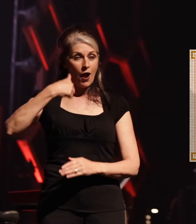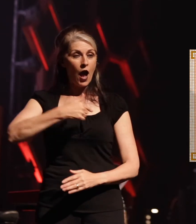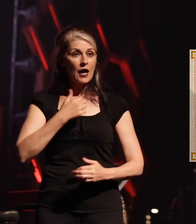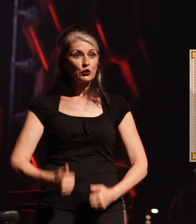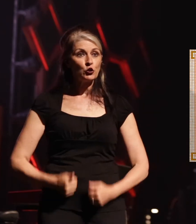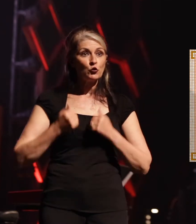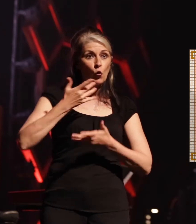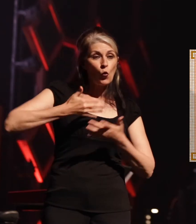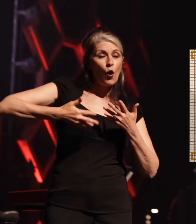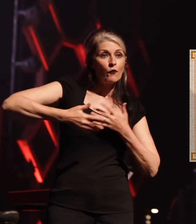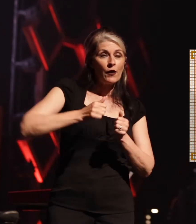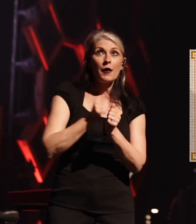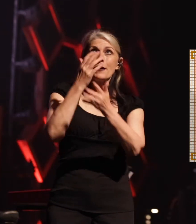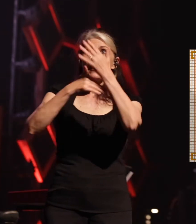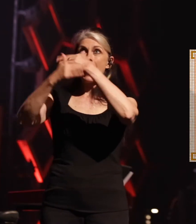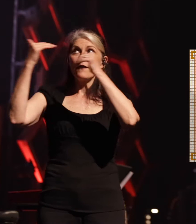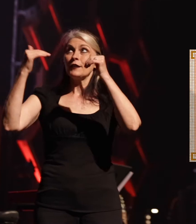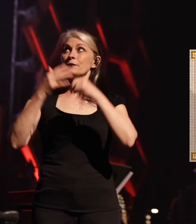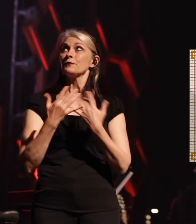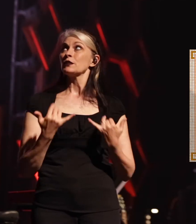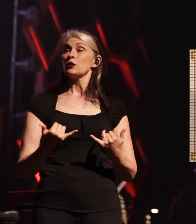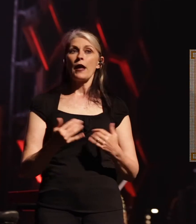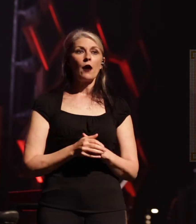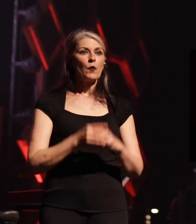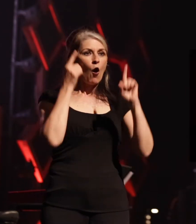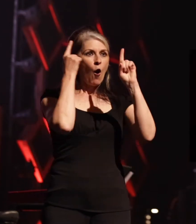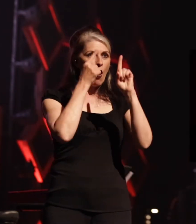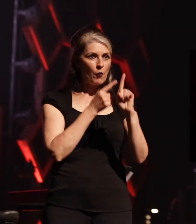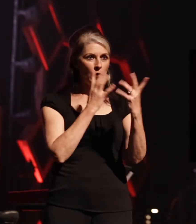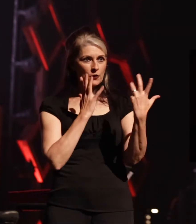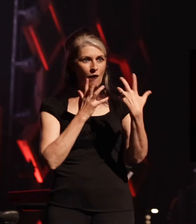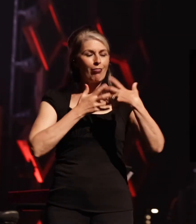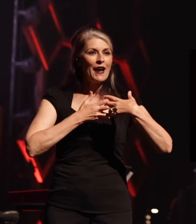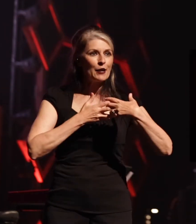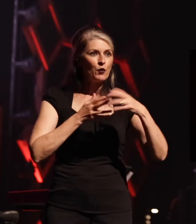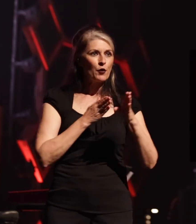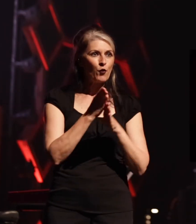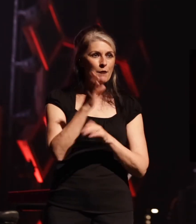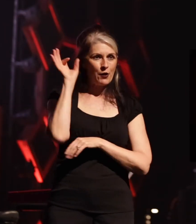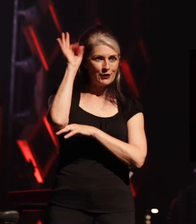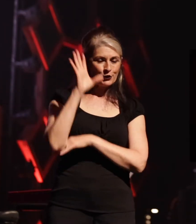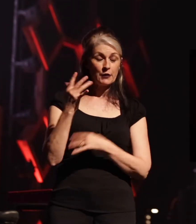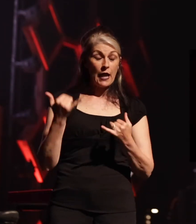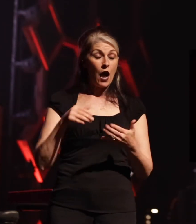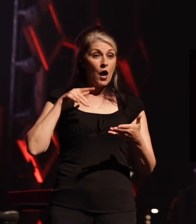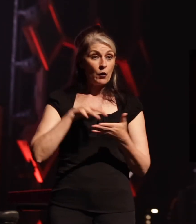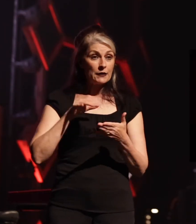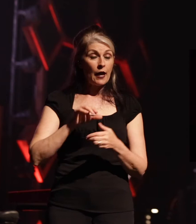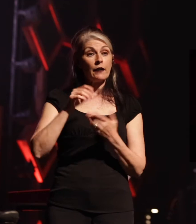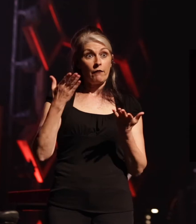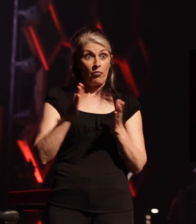in heaven. And all the points will line up with the main point of the sermon today. Now, as we know, we've been studying through the book of Exodus, that